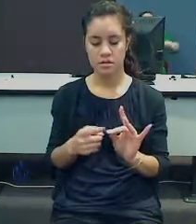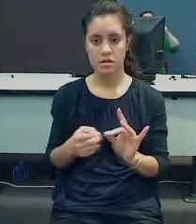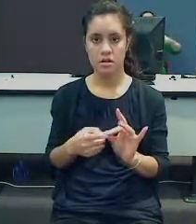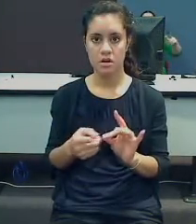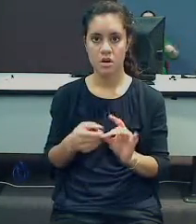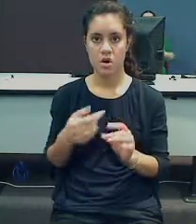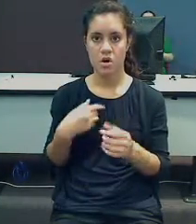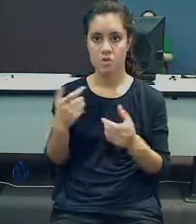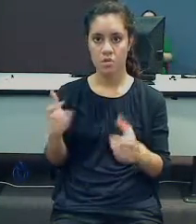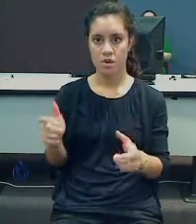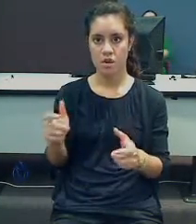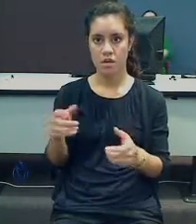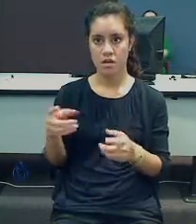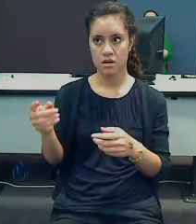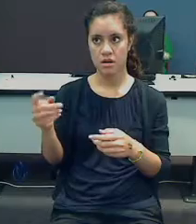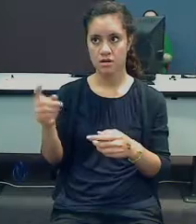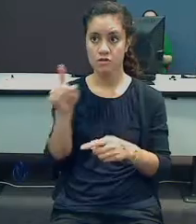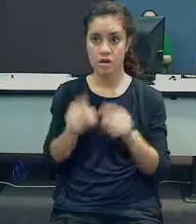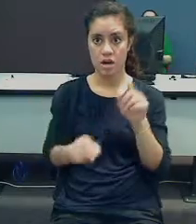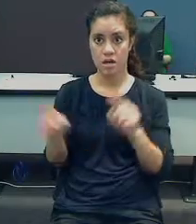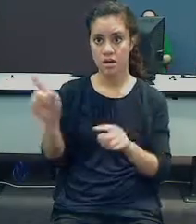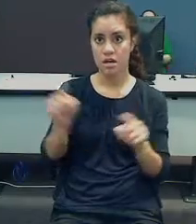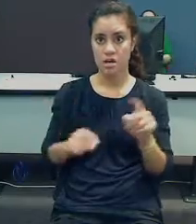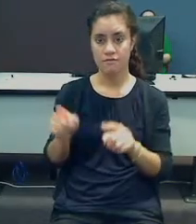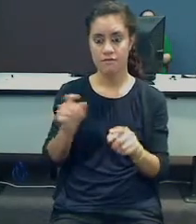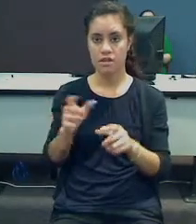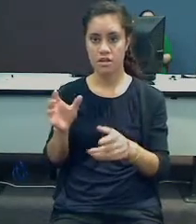many Americans, they were living the high life.